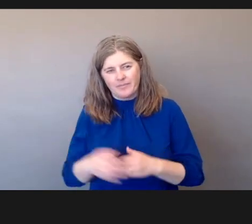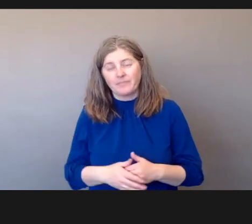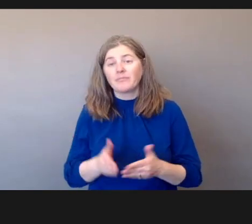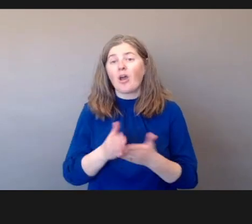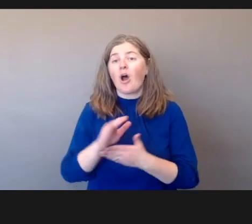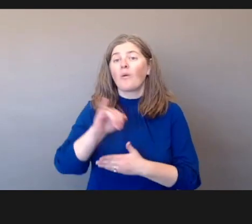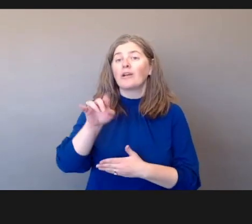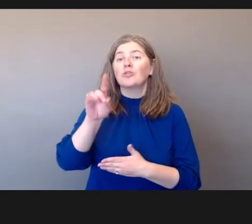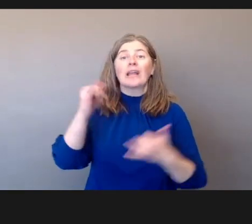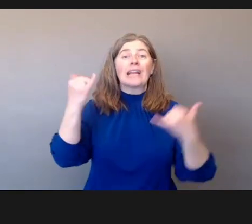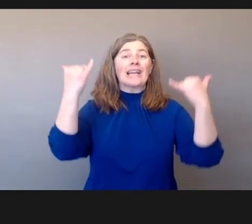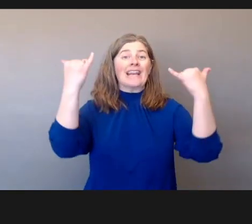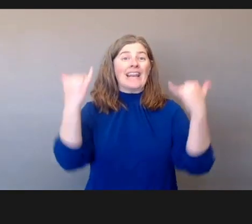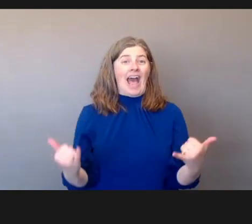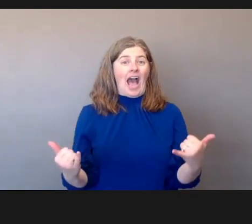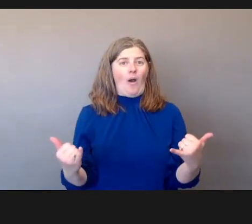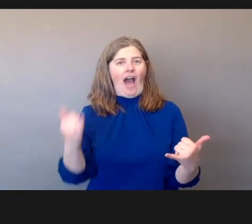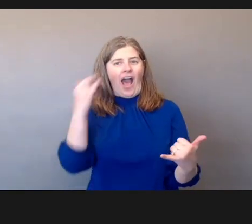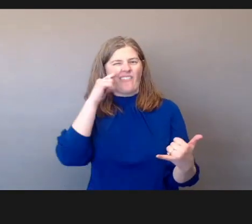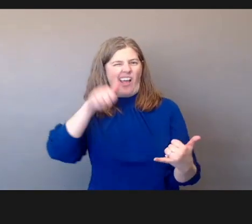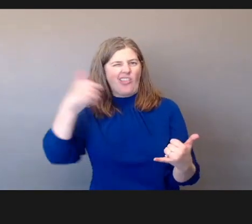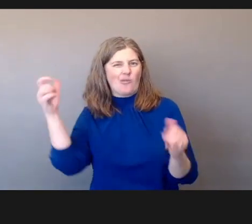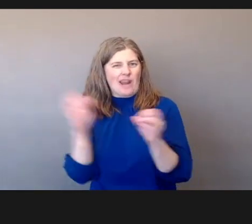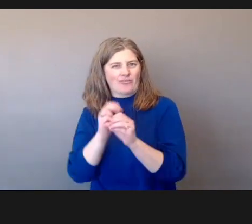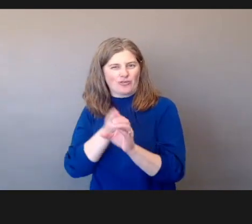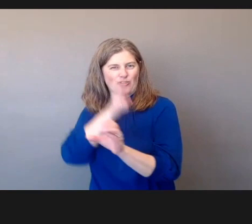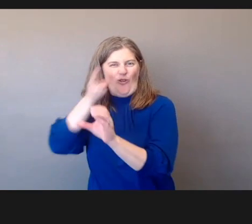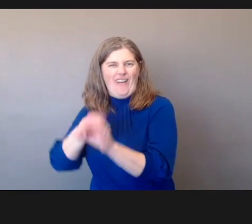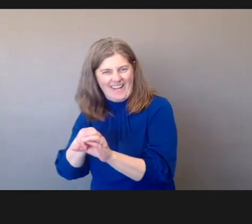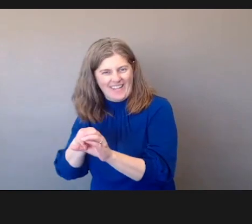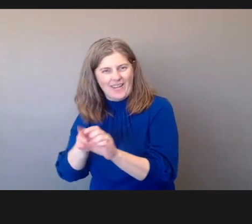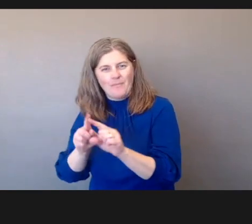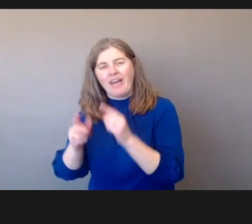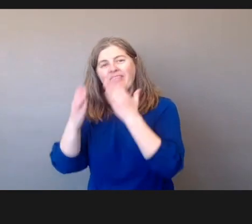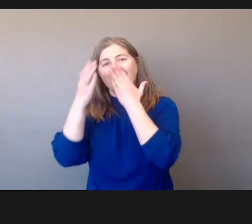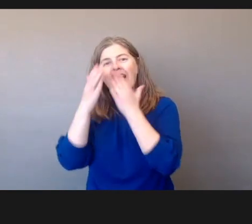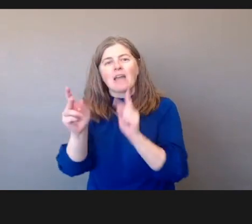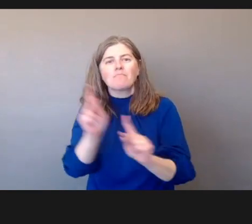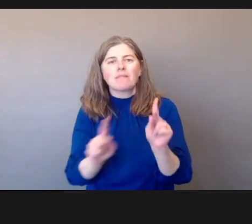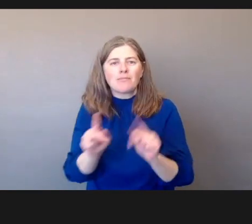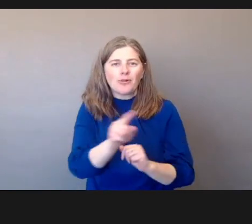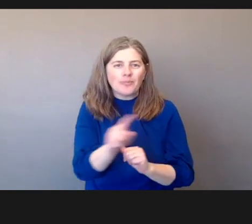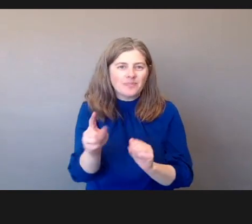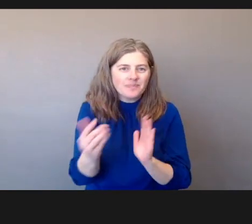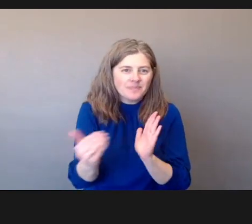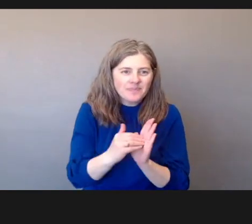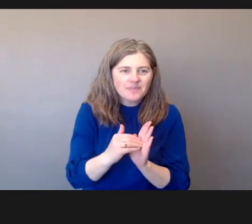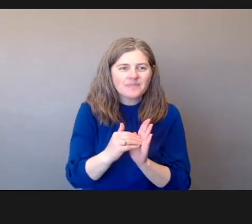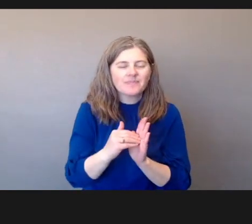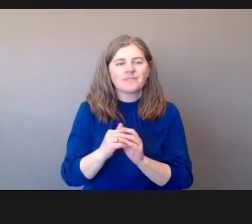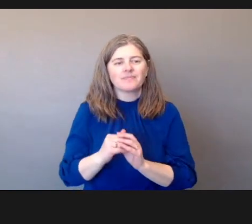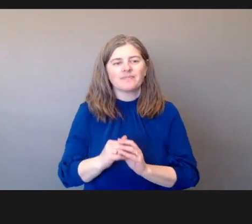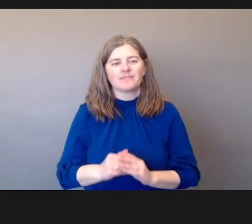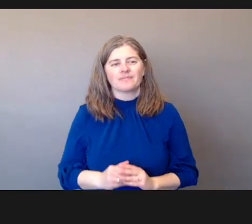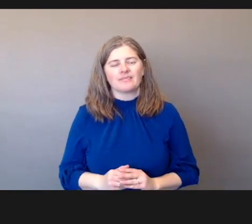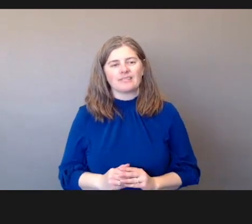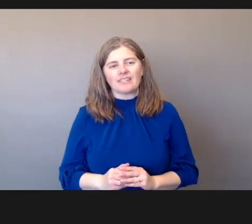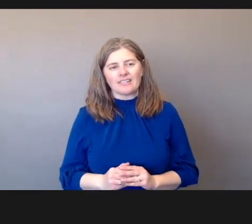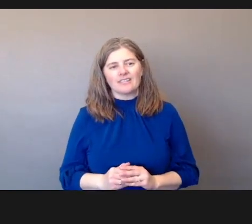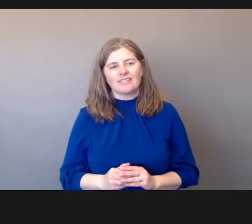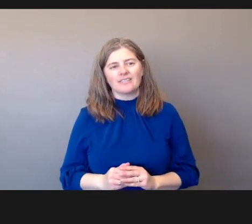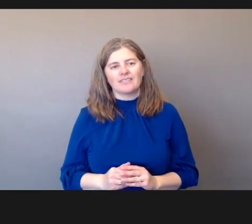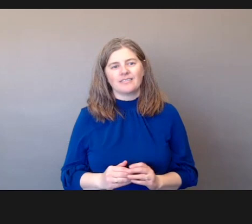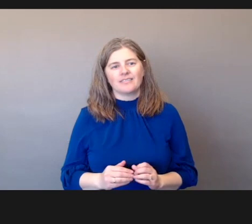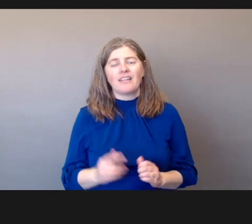Jody, now I think I have another meeting I have to go to, but I just want to thank people as always, again, that, these